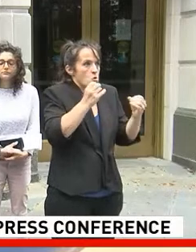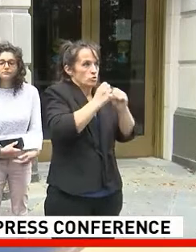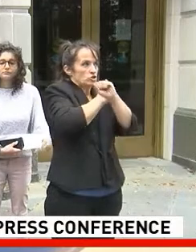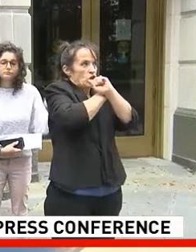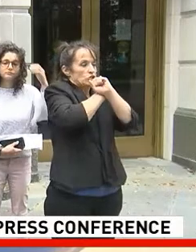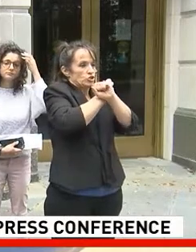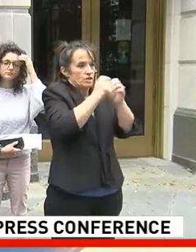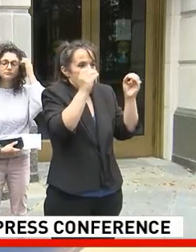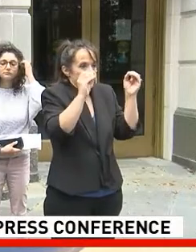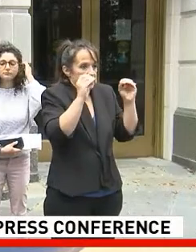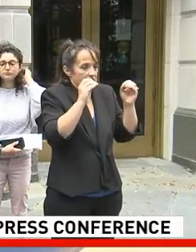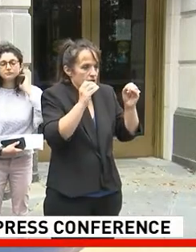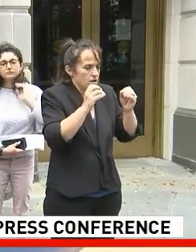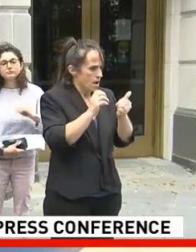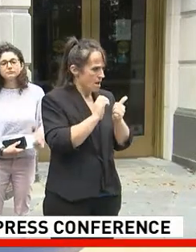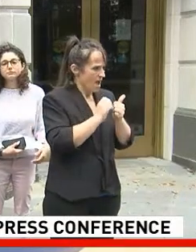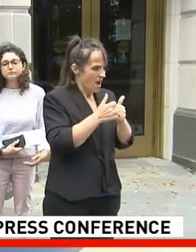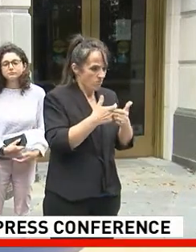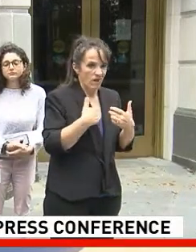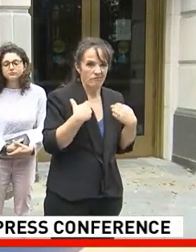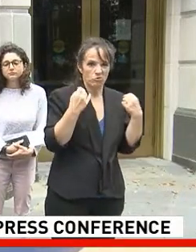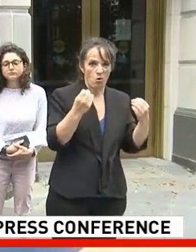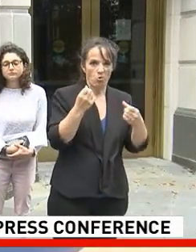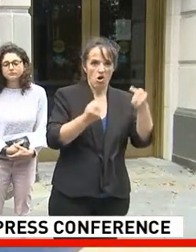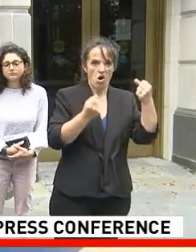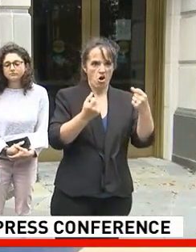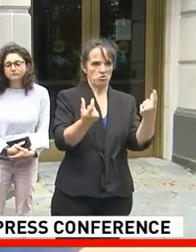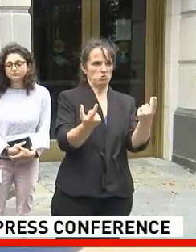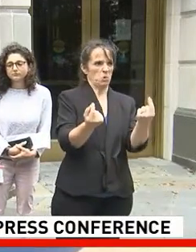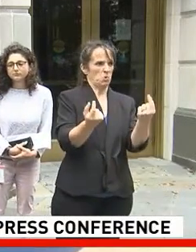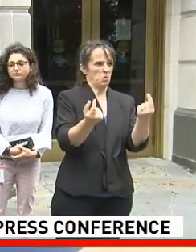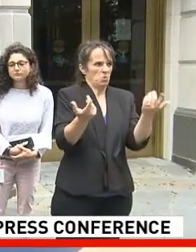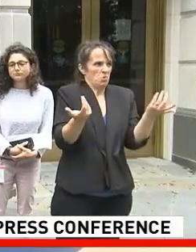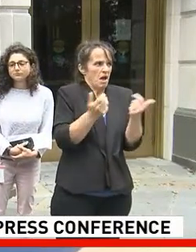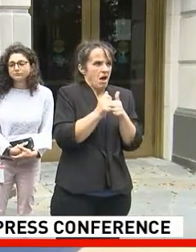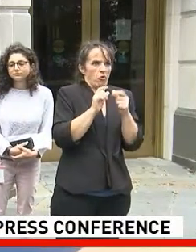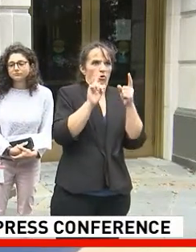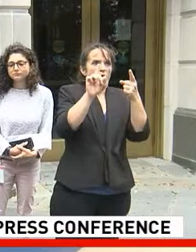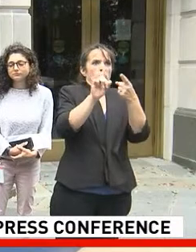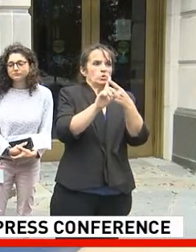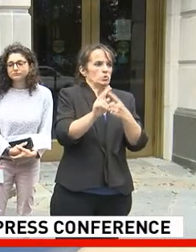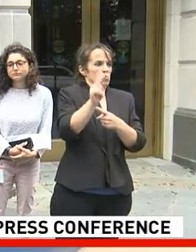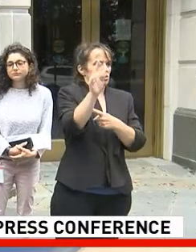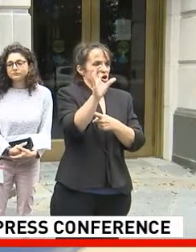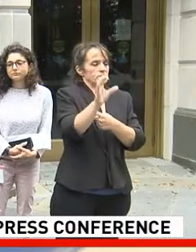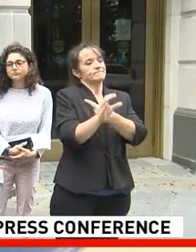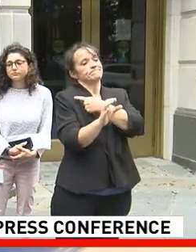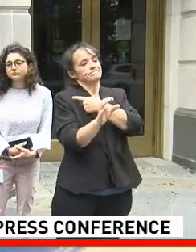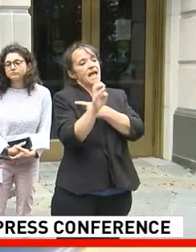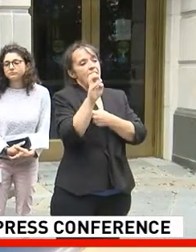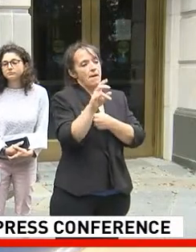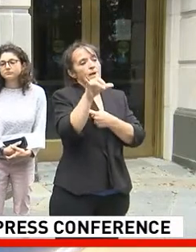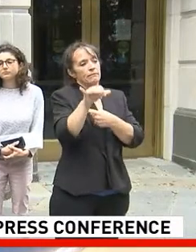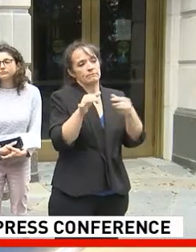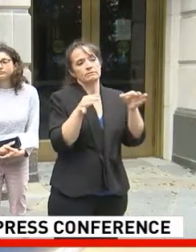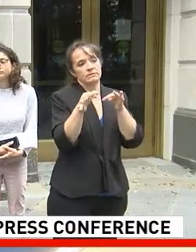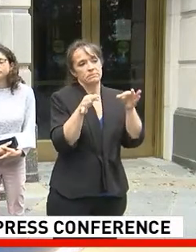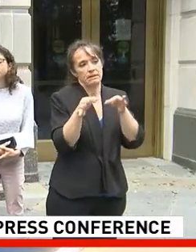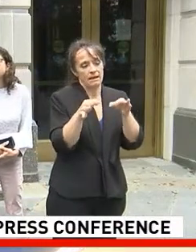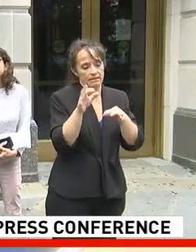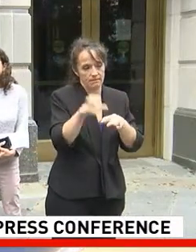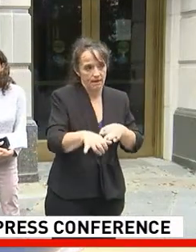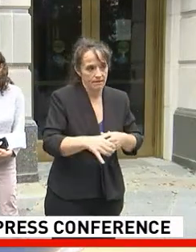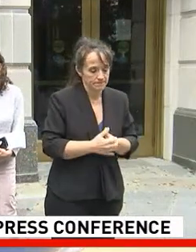So how do they get to the shelters? I'm going to ask Emily to come up and share that information as well as any other